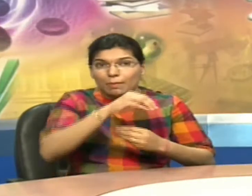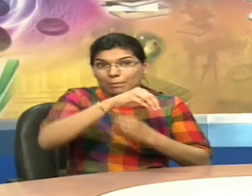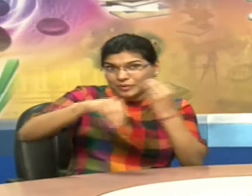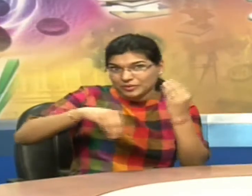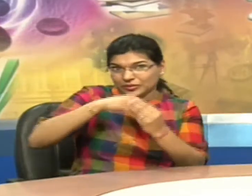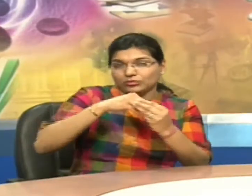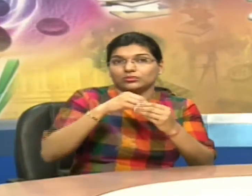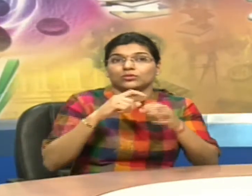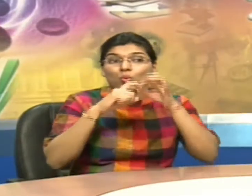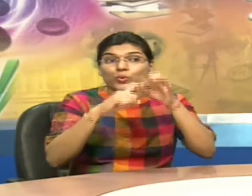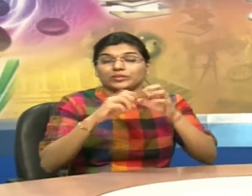married?